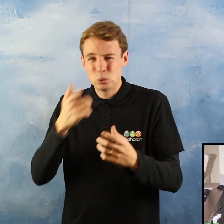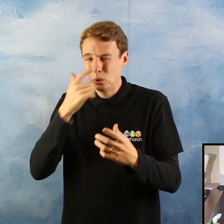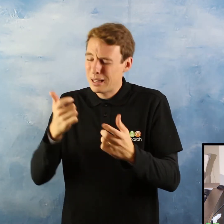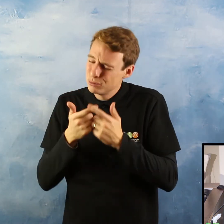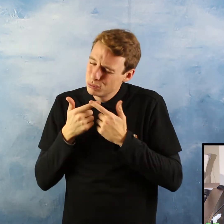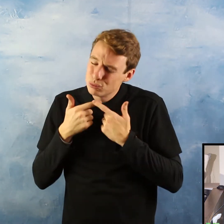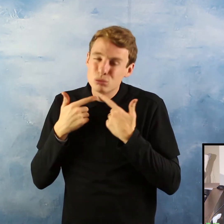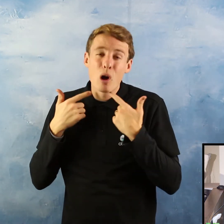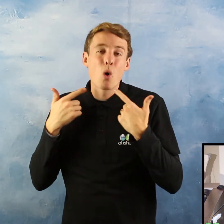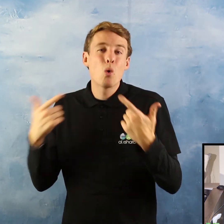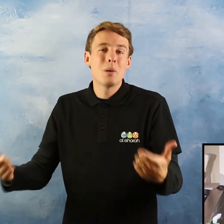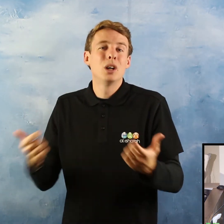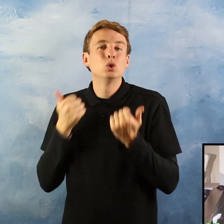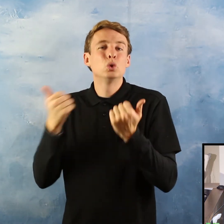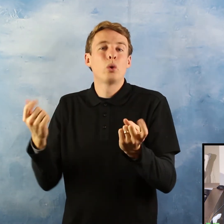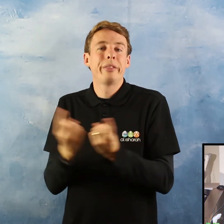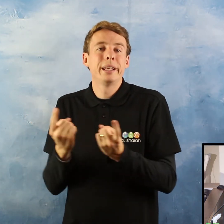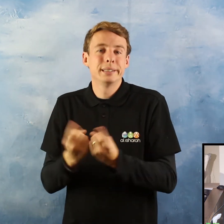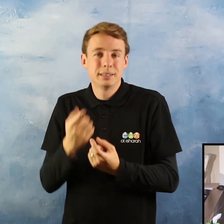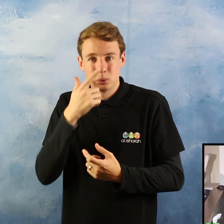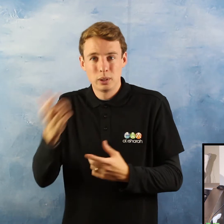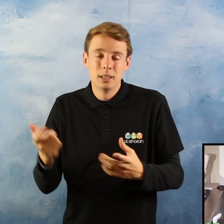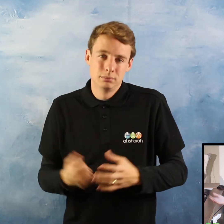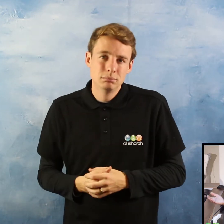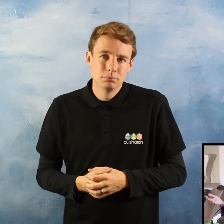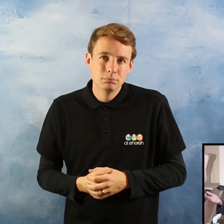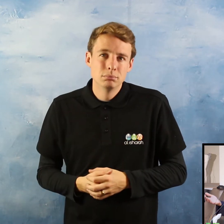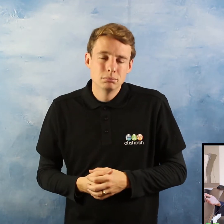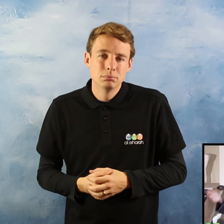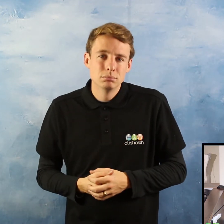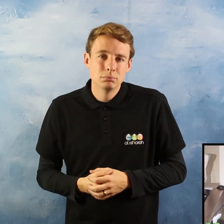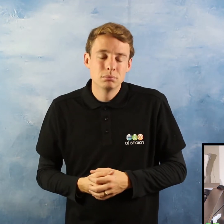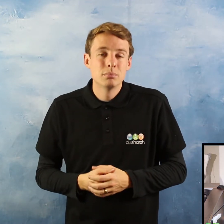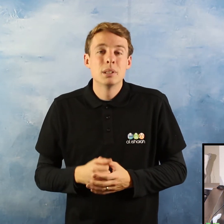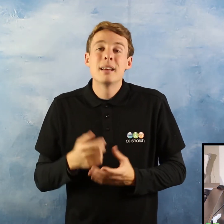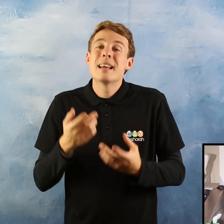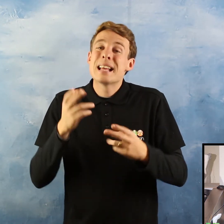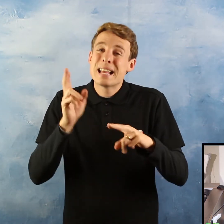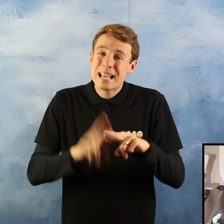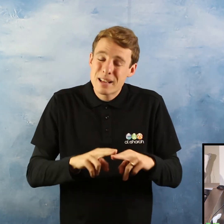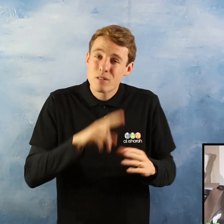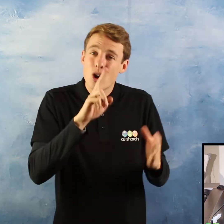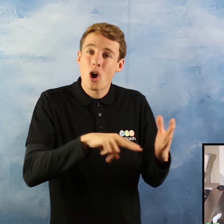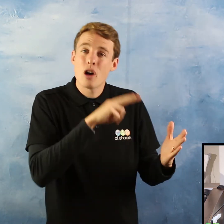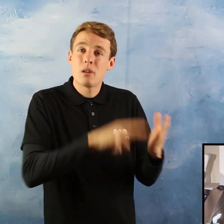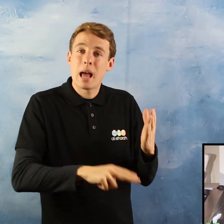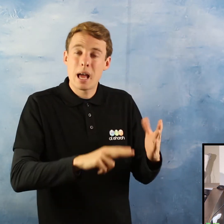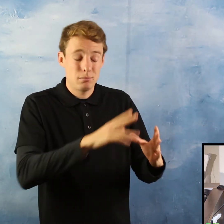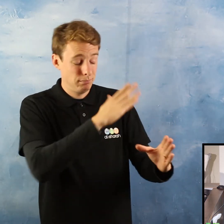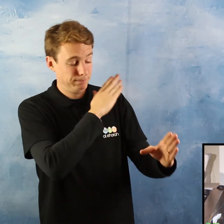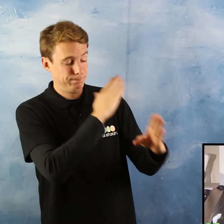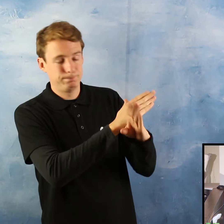do. And you cannot perhaps do 24 hours worship. But if you abandon